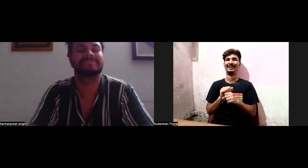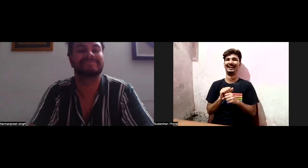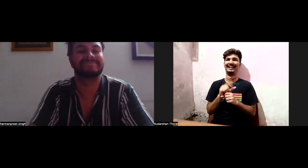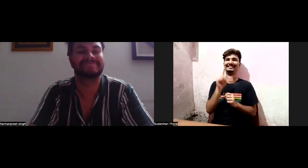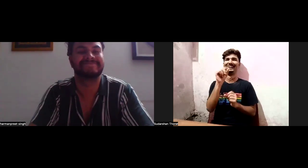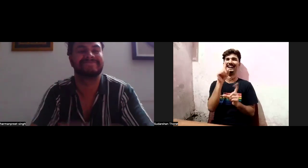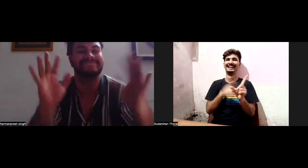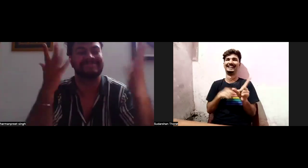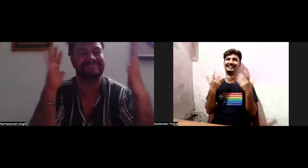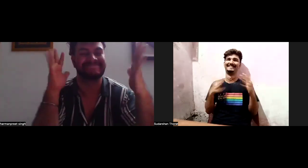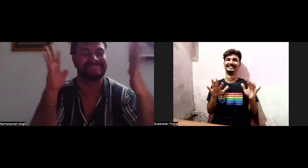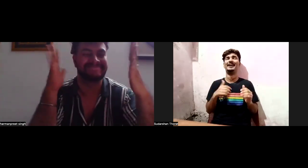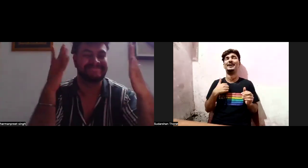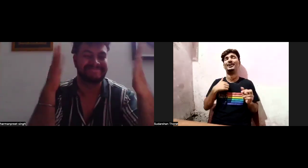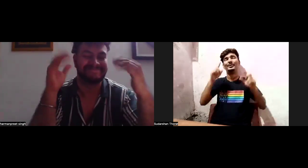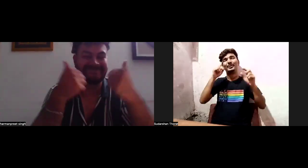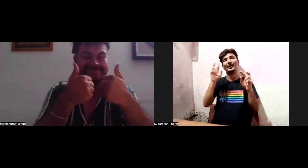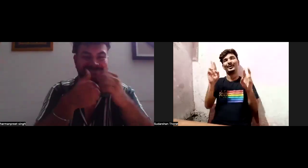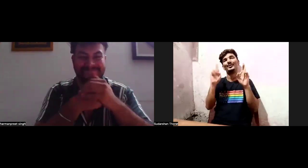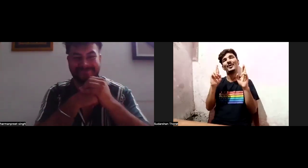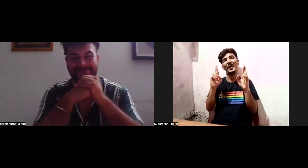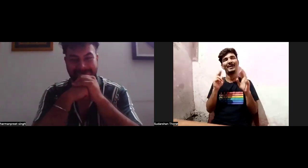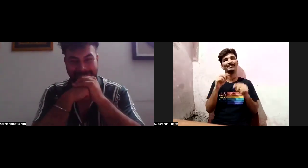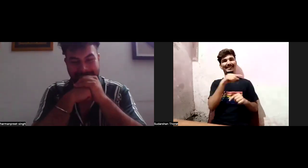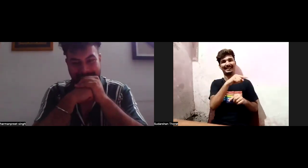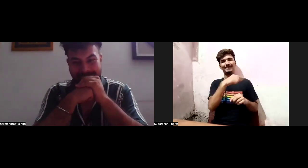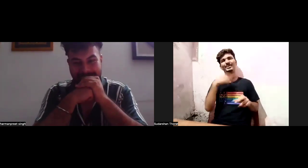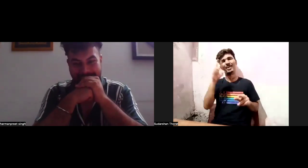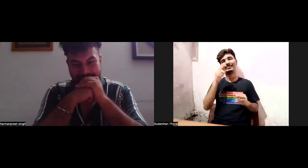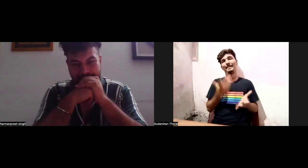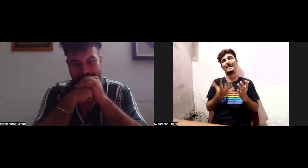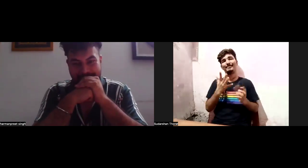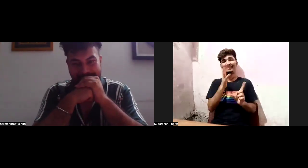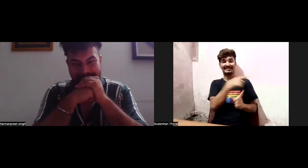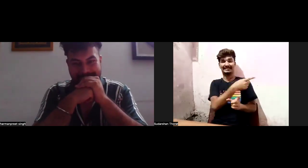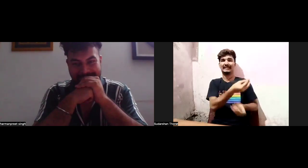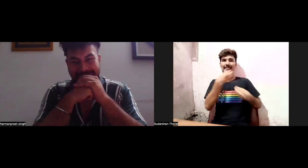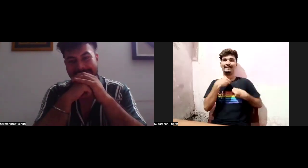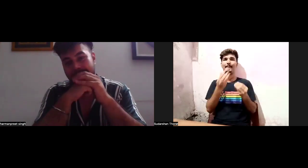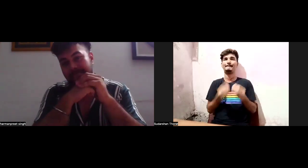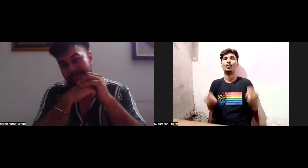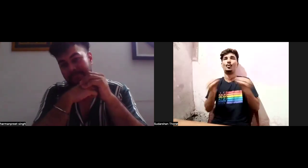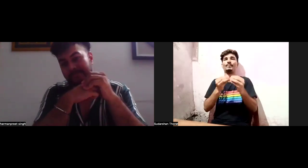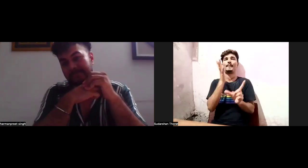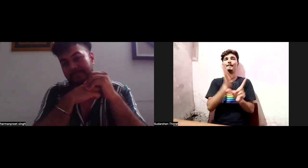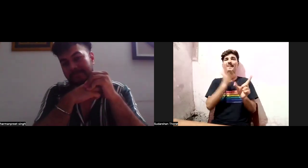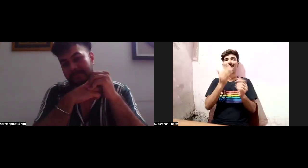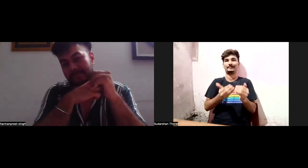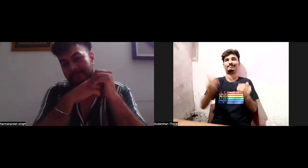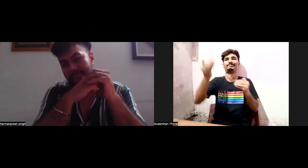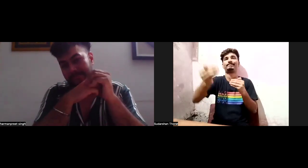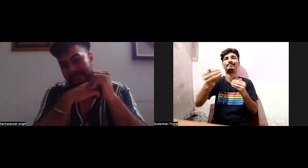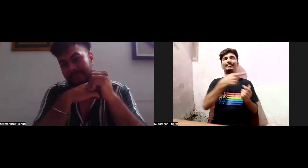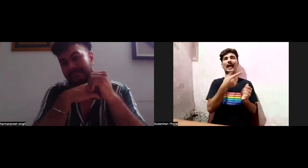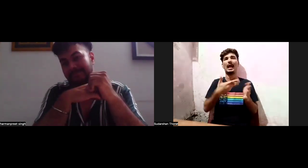think I'm nearly going to do a 10 years anniversary with my organization related to the advocacy for deaf for the